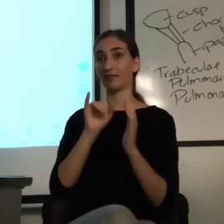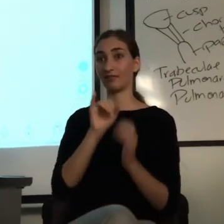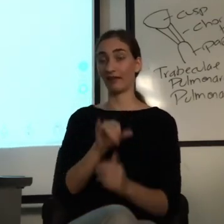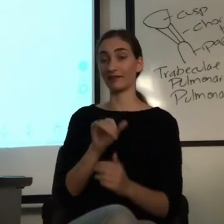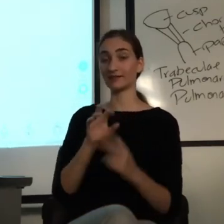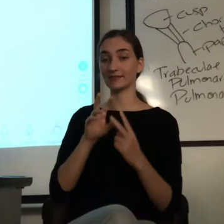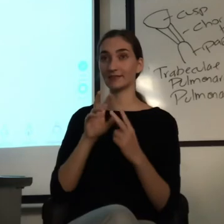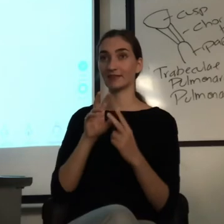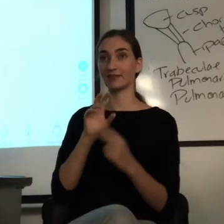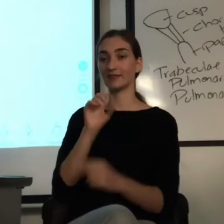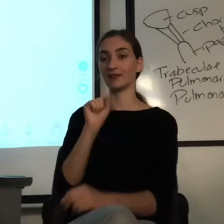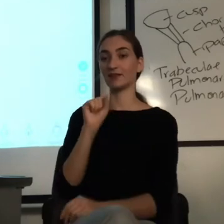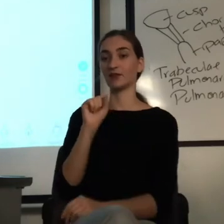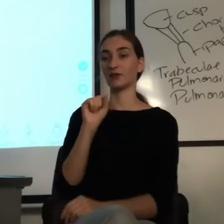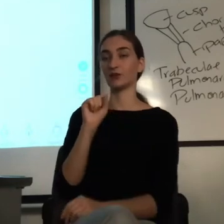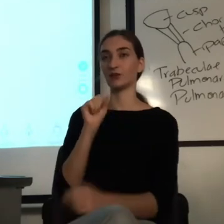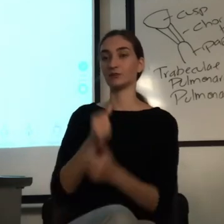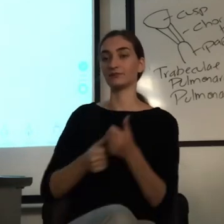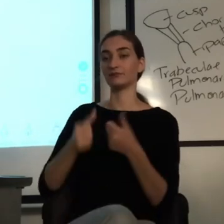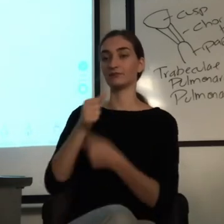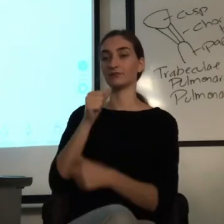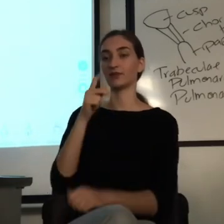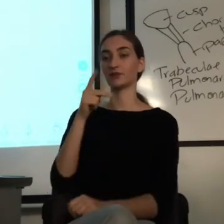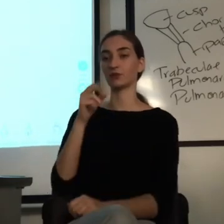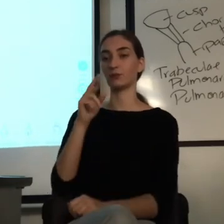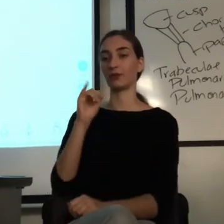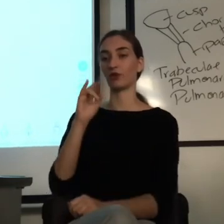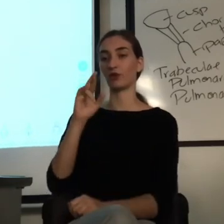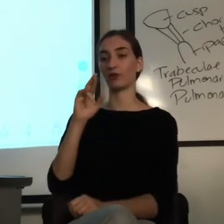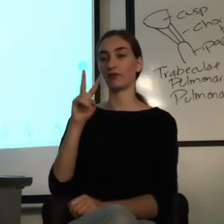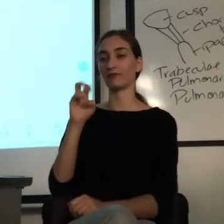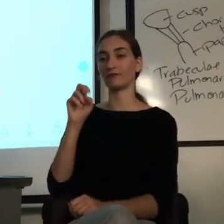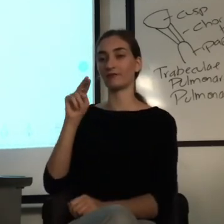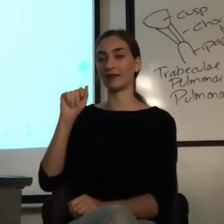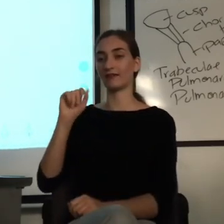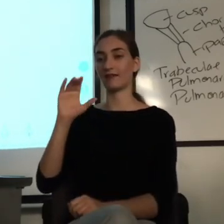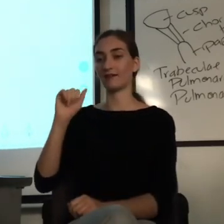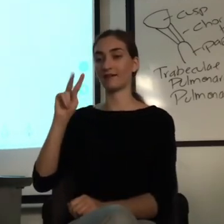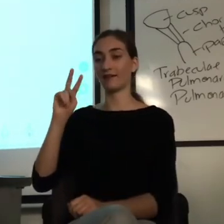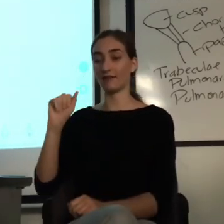Superior vena cava. This is the most anterior artery. What do we call this?